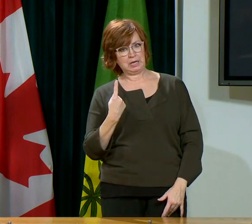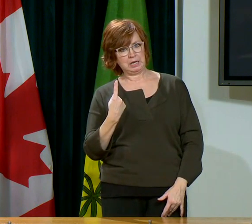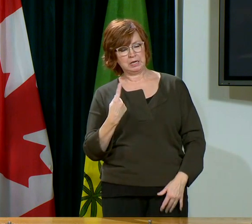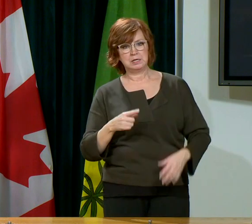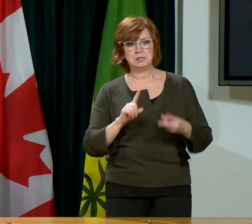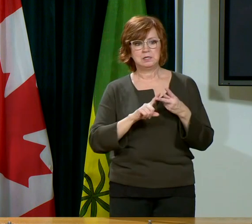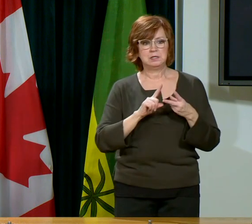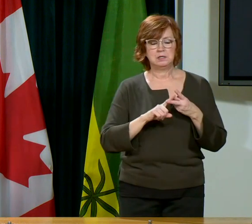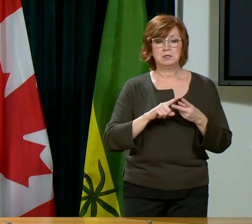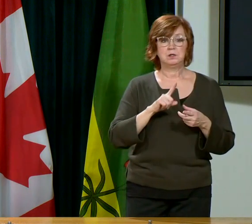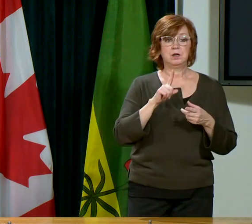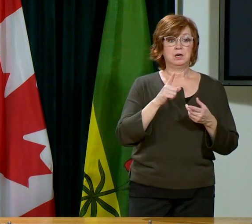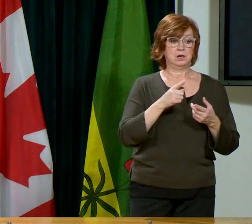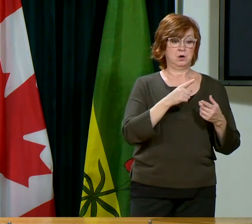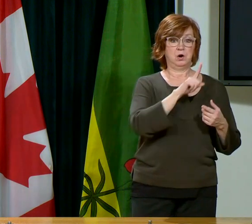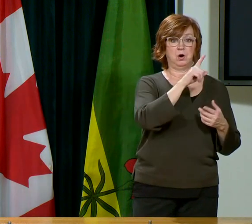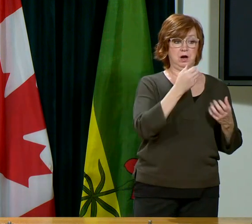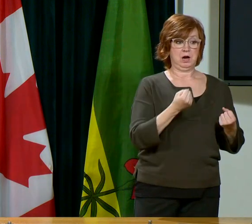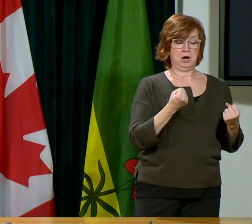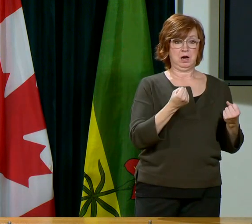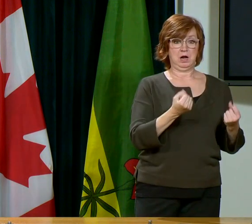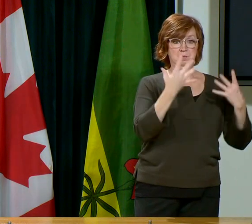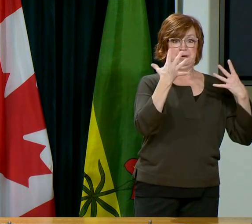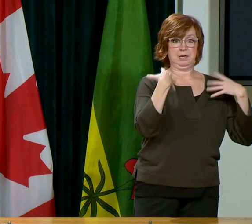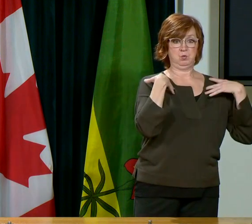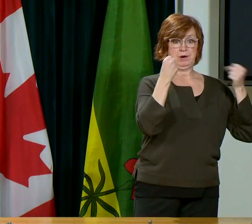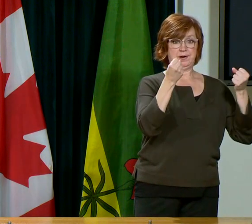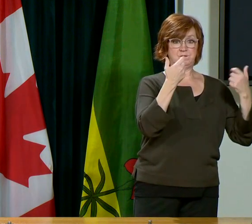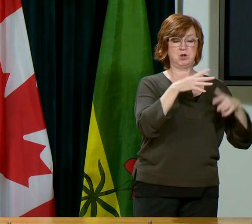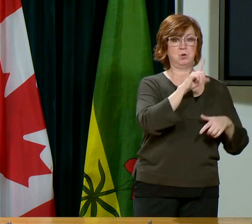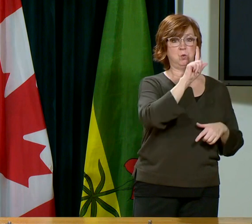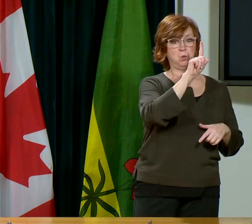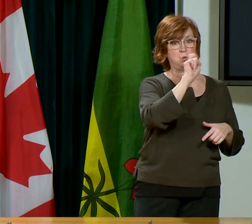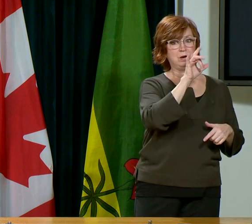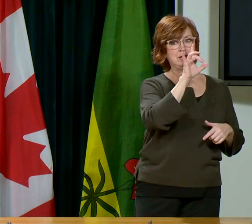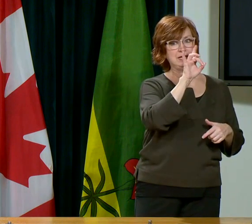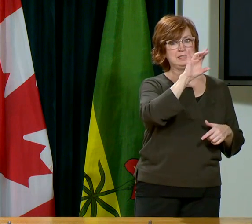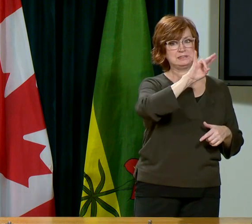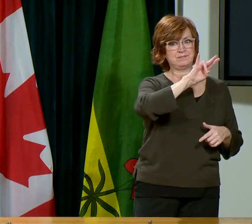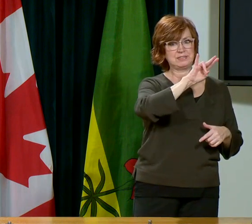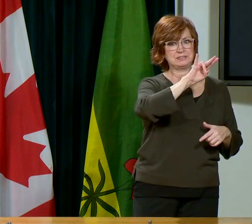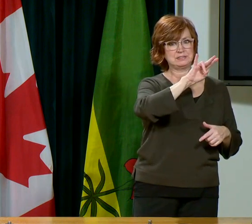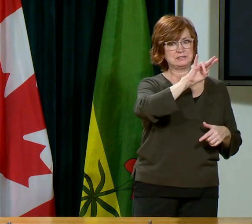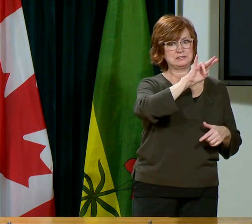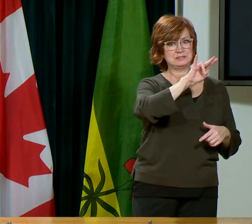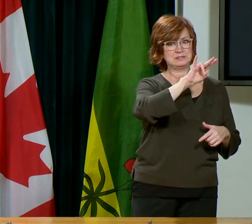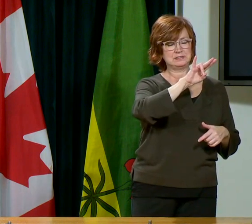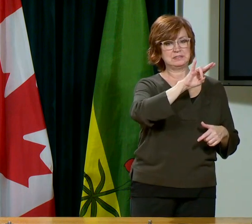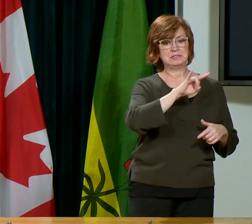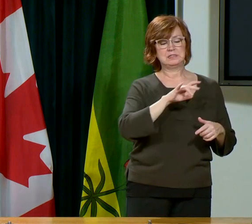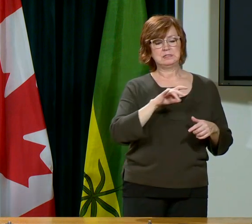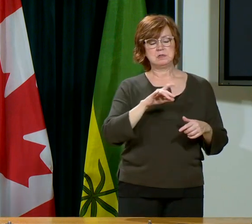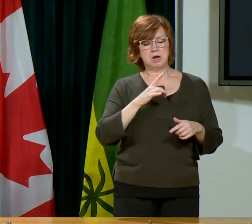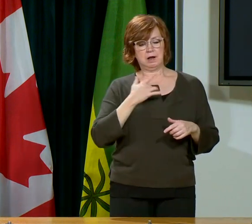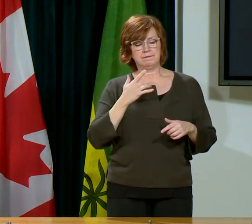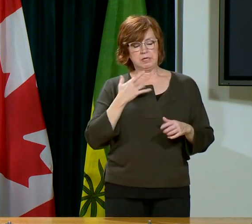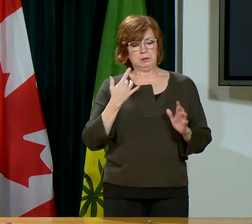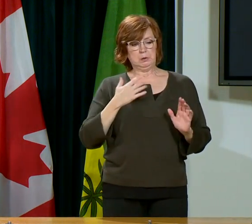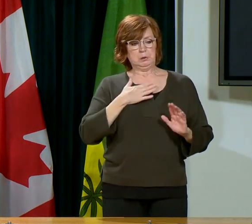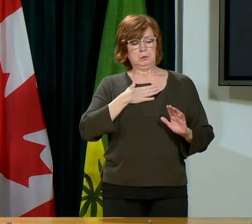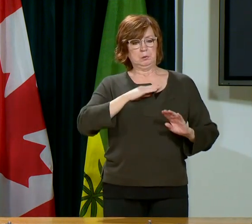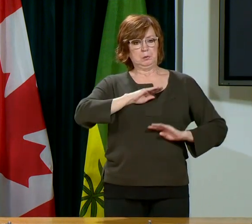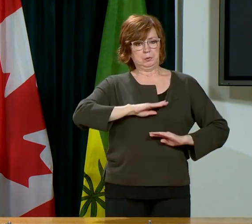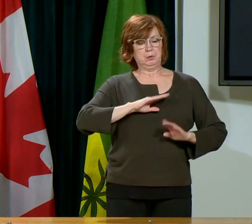187 people have recovered. So I think at this point, things are looking very positive. Having said that, obviously, we